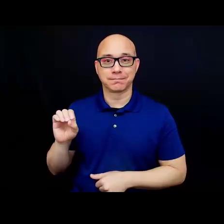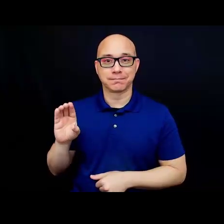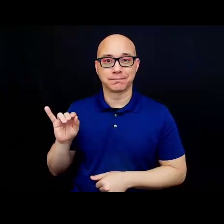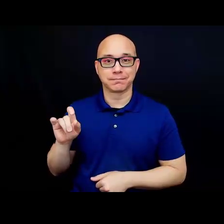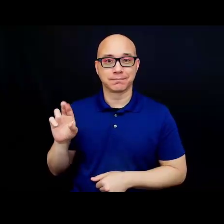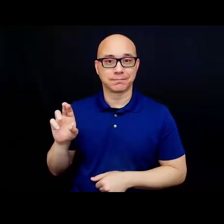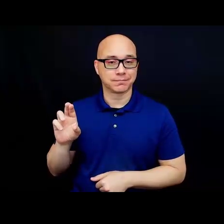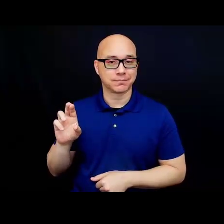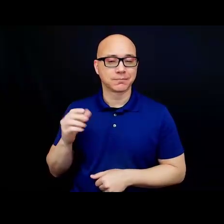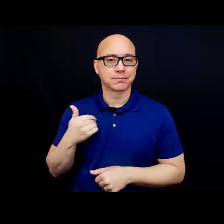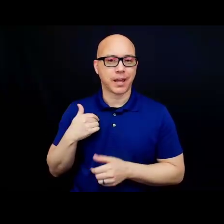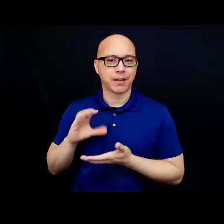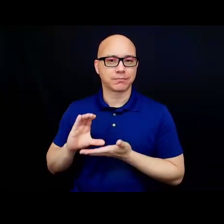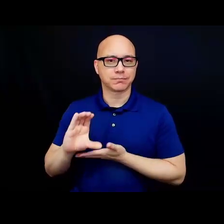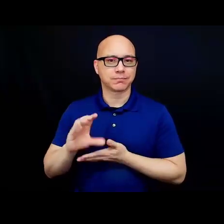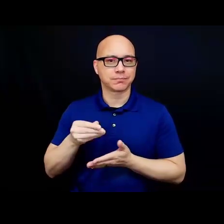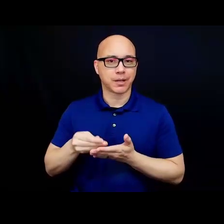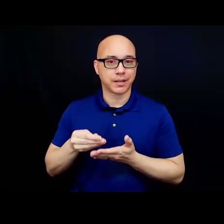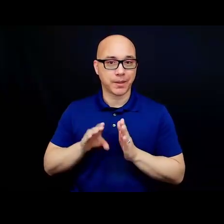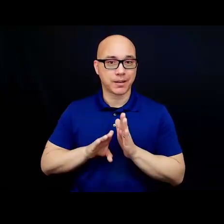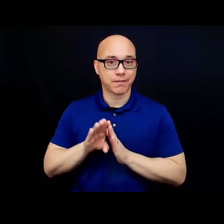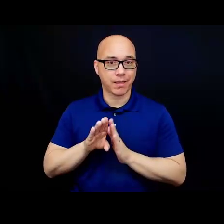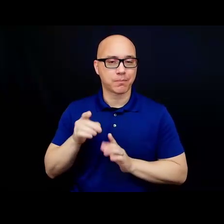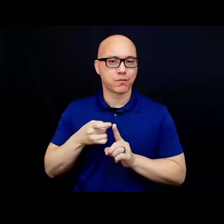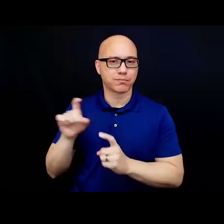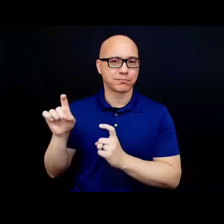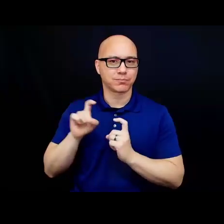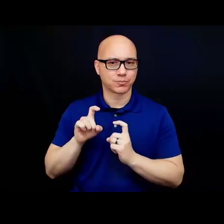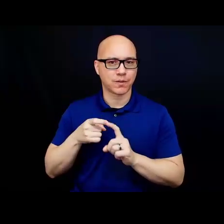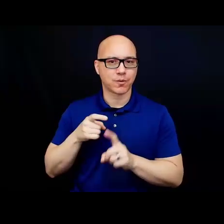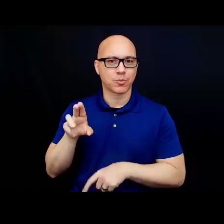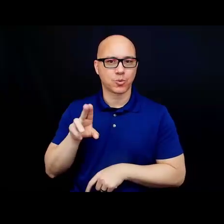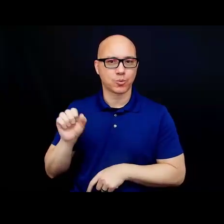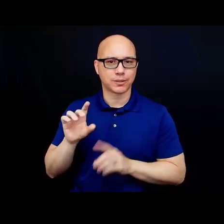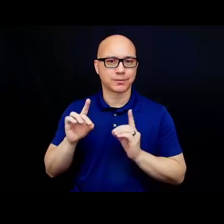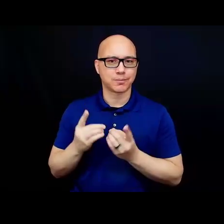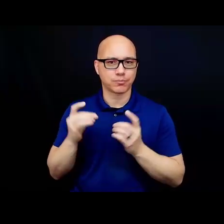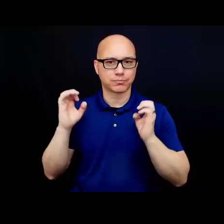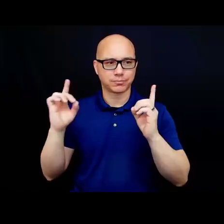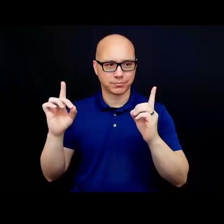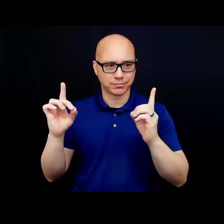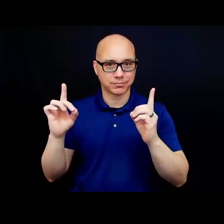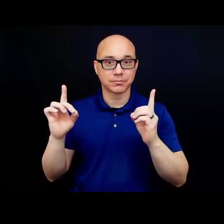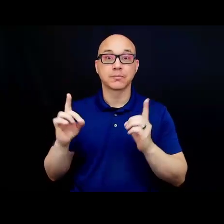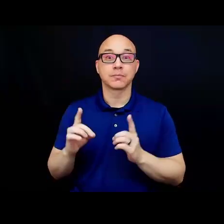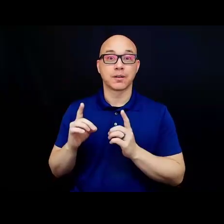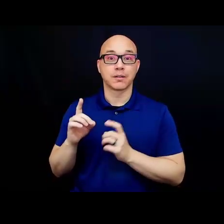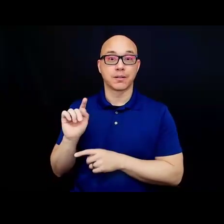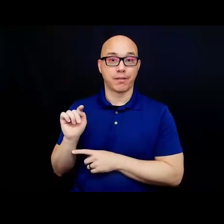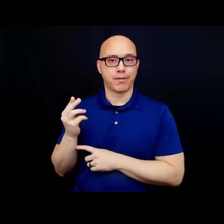actually funded, developed under a grant from the US Department of Education. And the